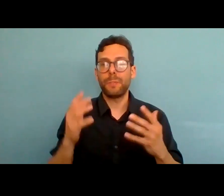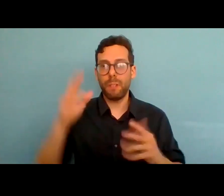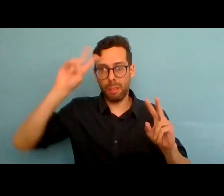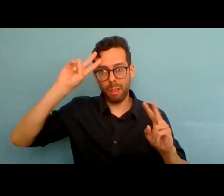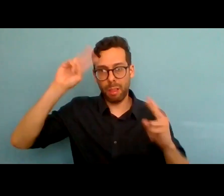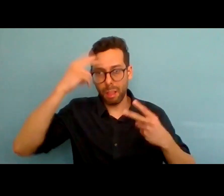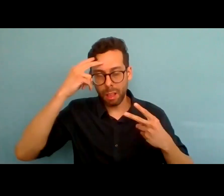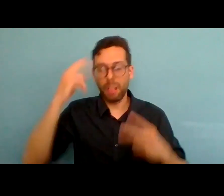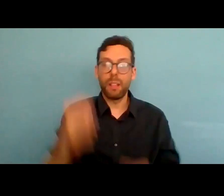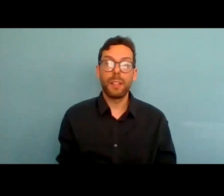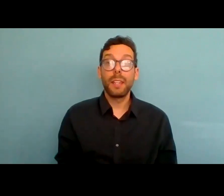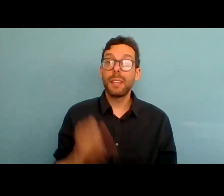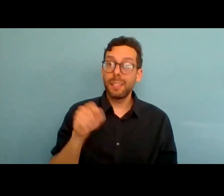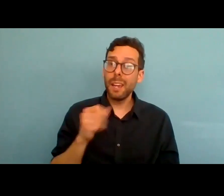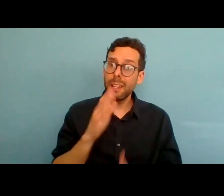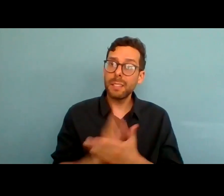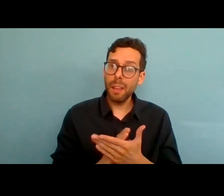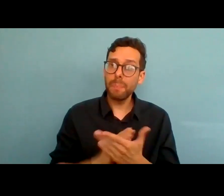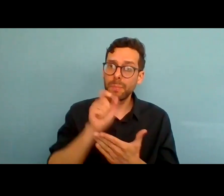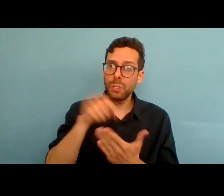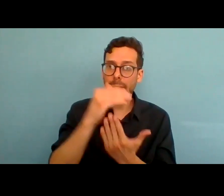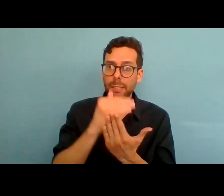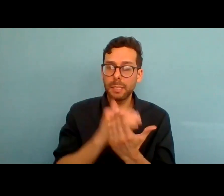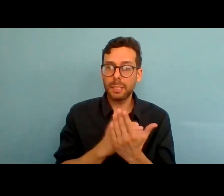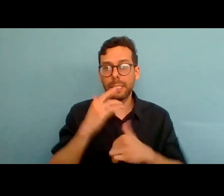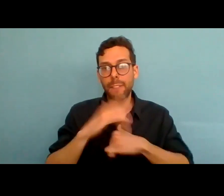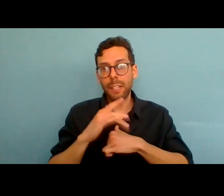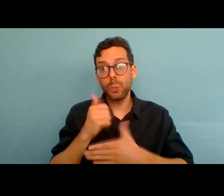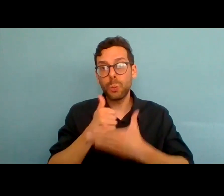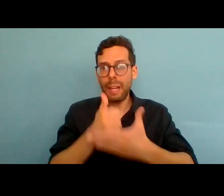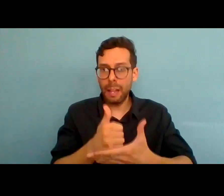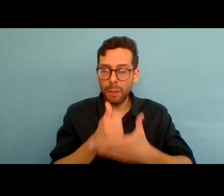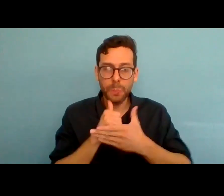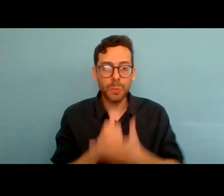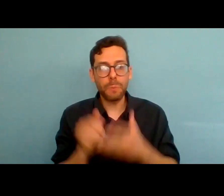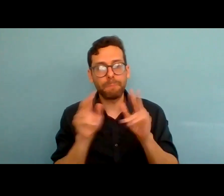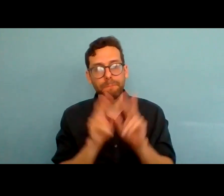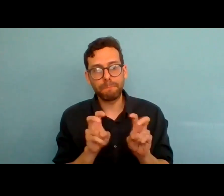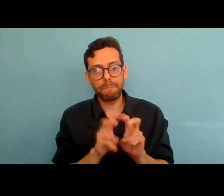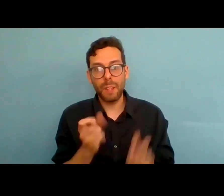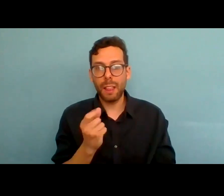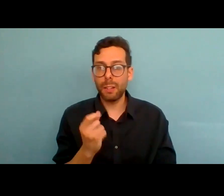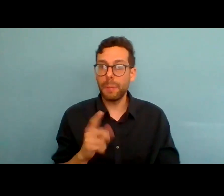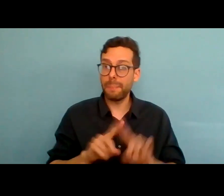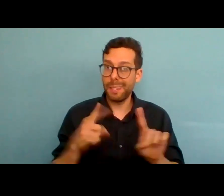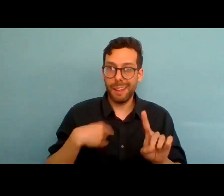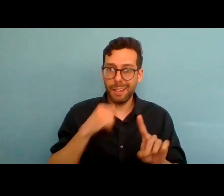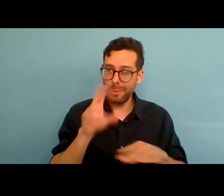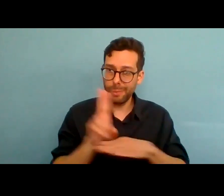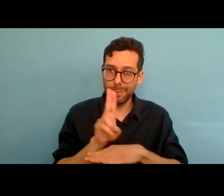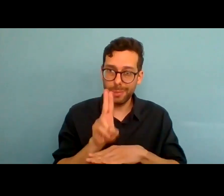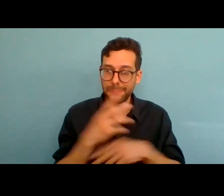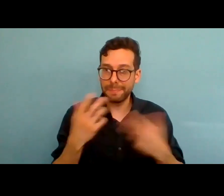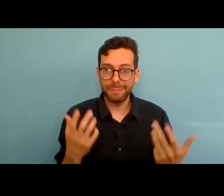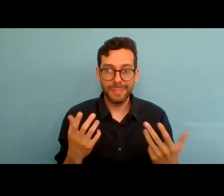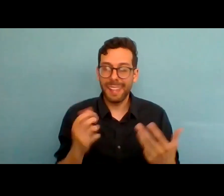there are checklists that can help you with screenings. And so those are some things that are out there. I don't use them, so I don't know that I